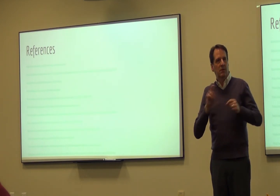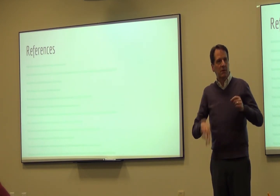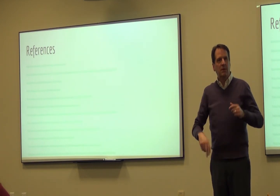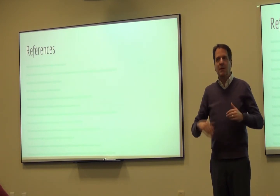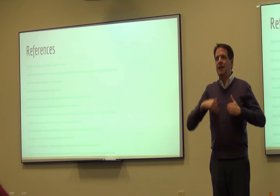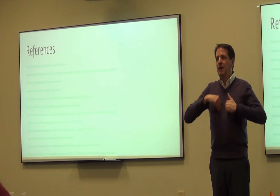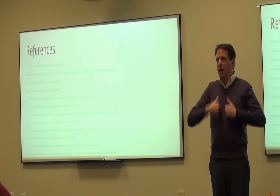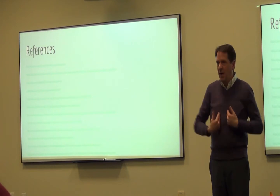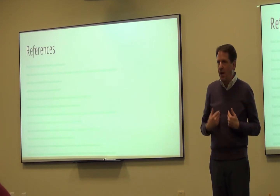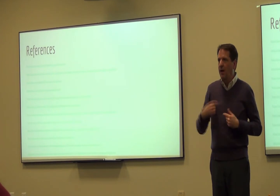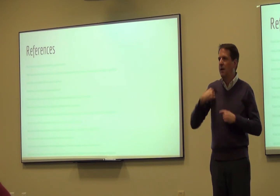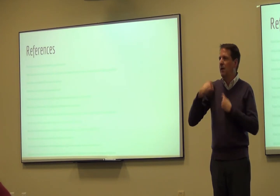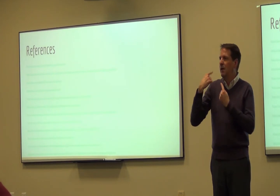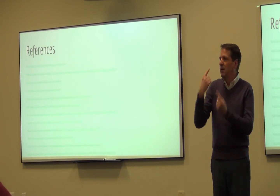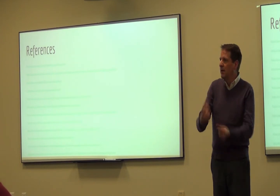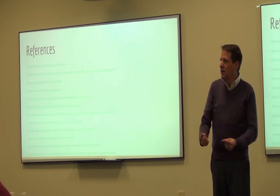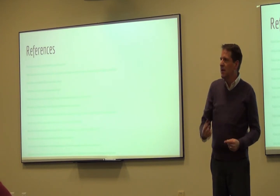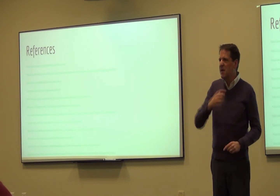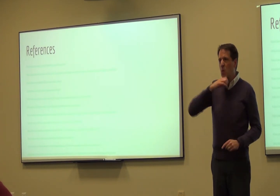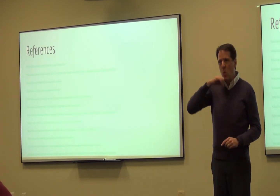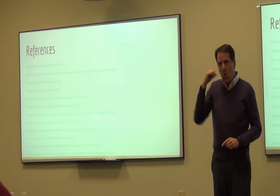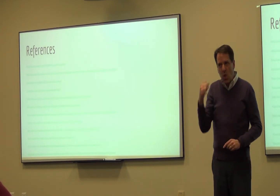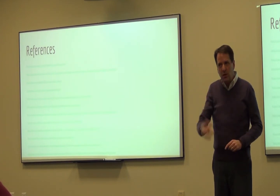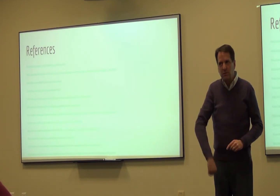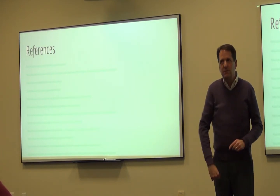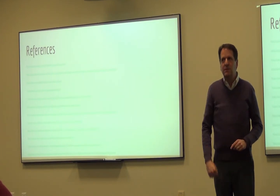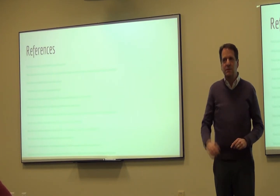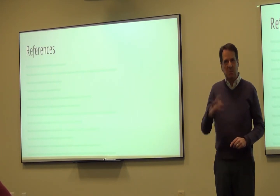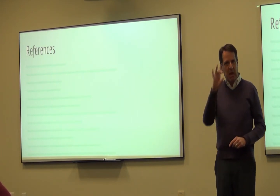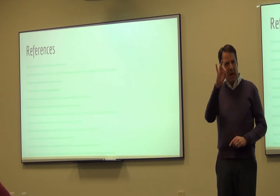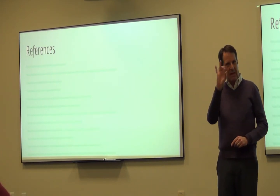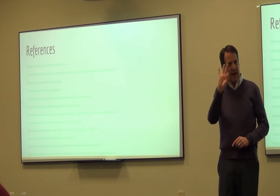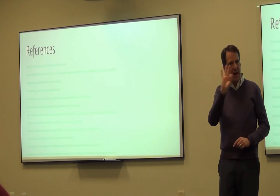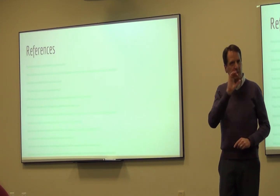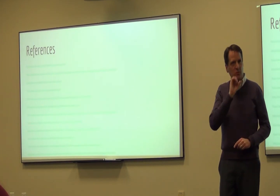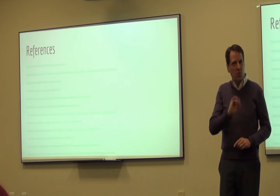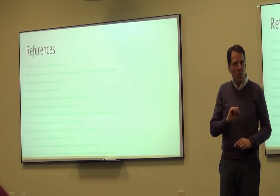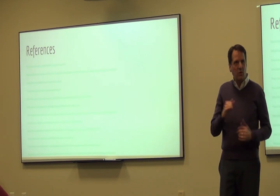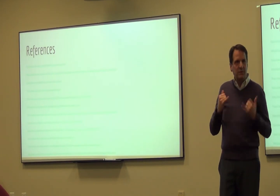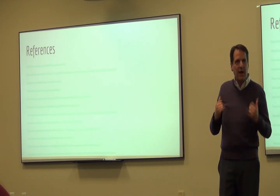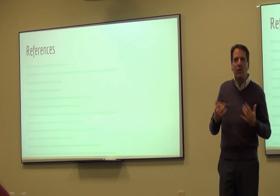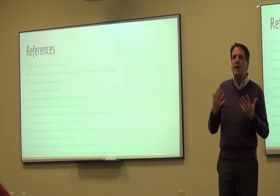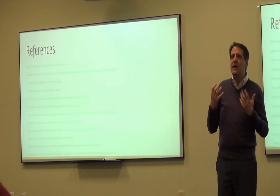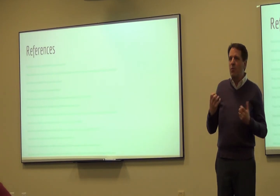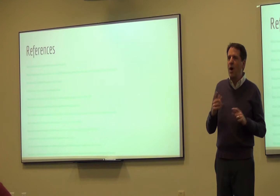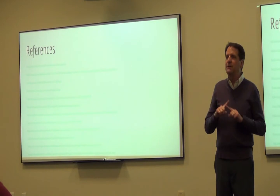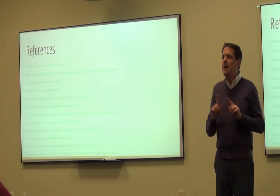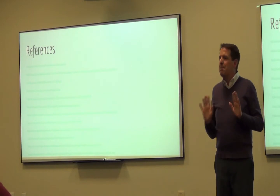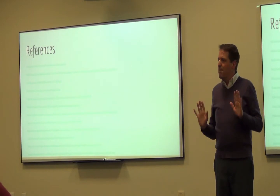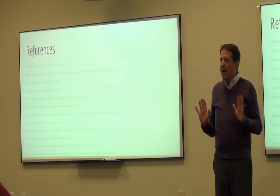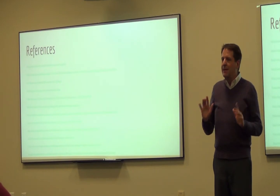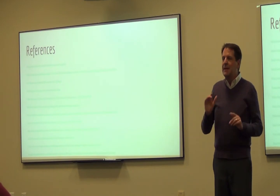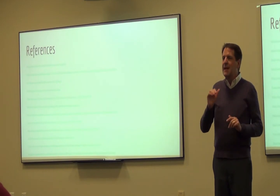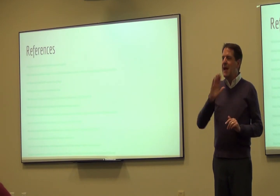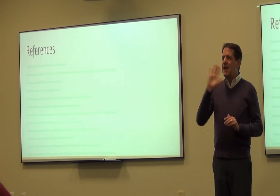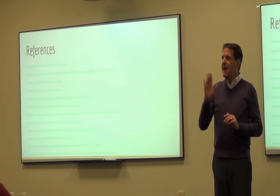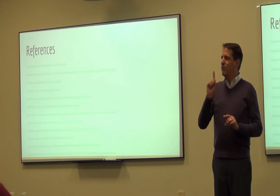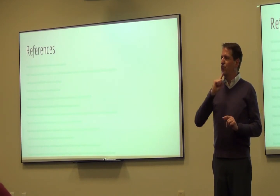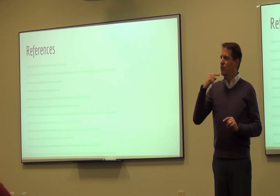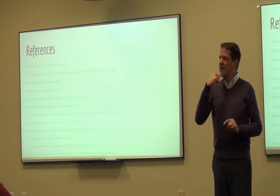is ready to step down from his position. He's been in it for a long time. He's quite old. He started in 1989. He's